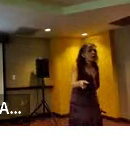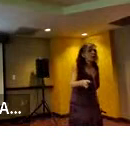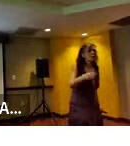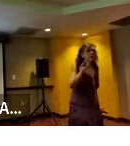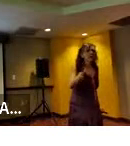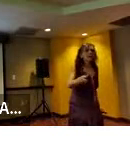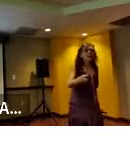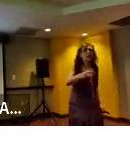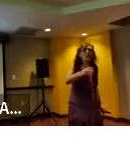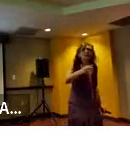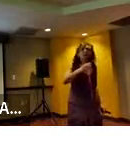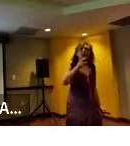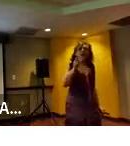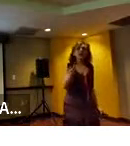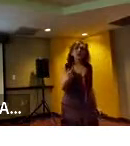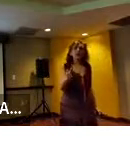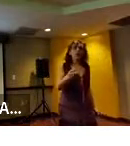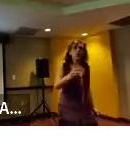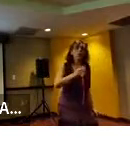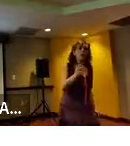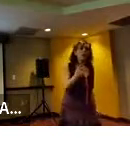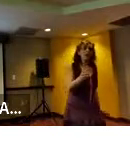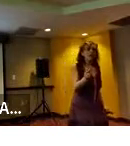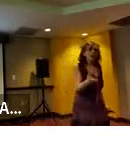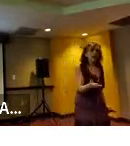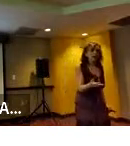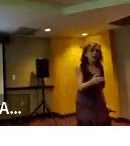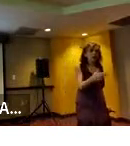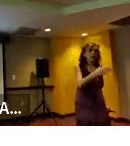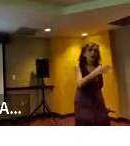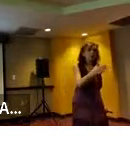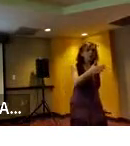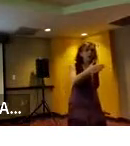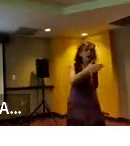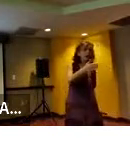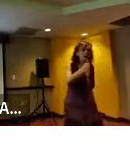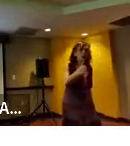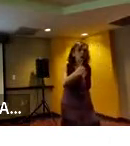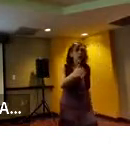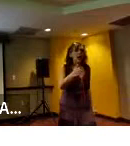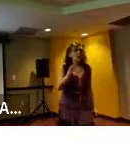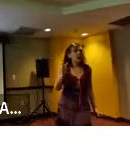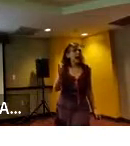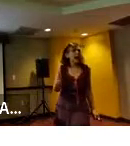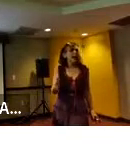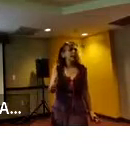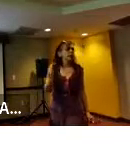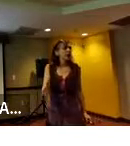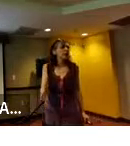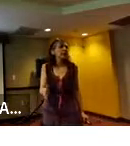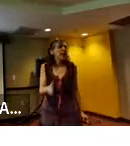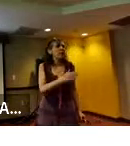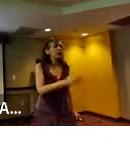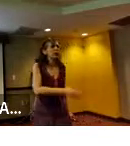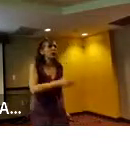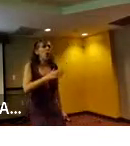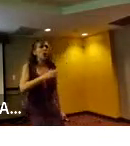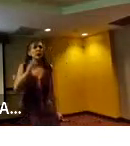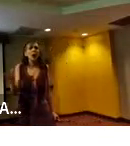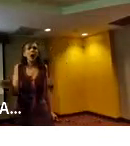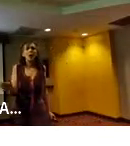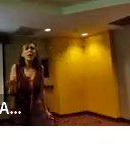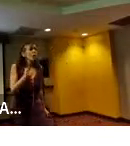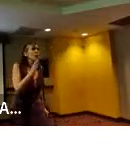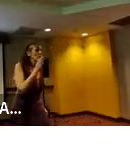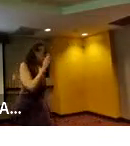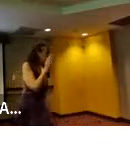of our lives to begin changing or working on them to alter. And we can do this, and we do it